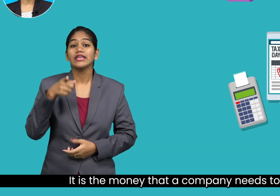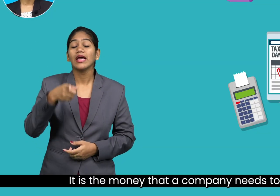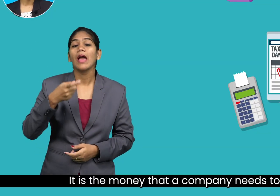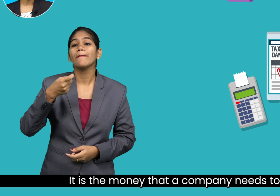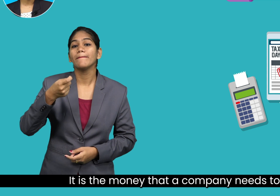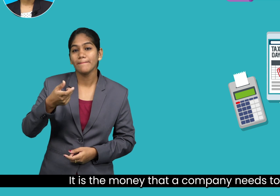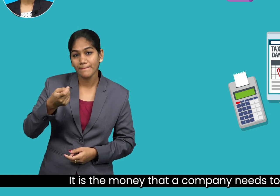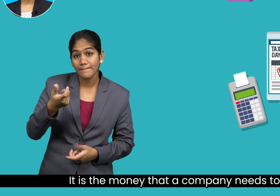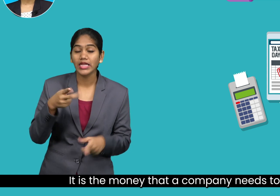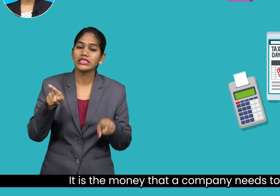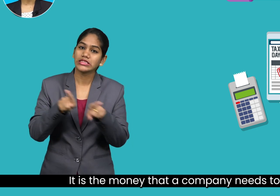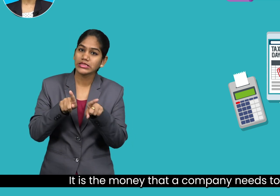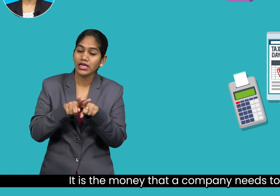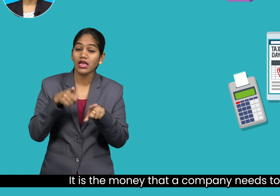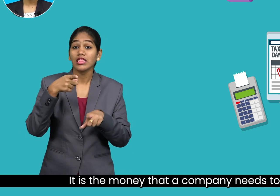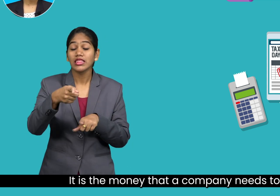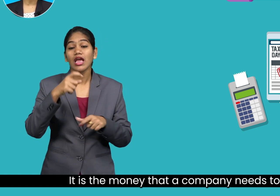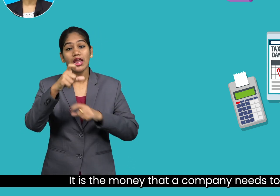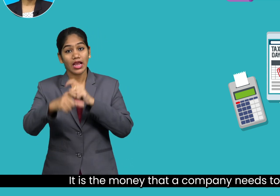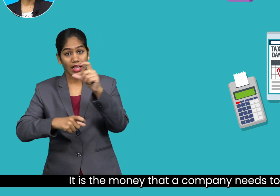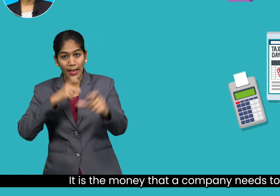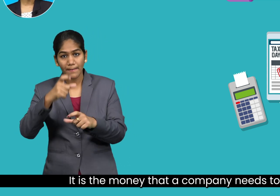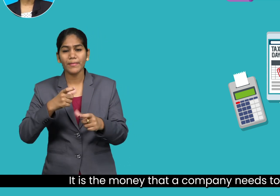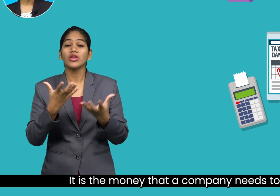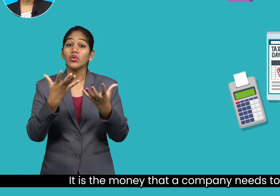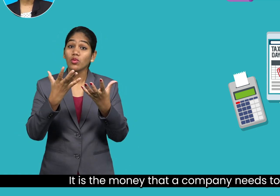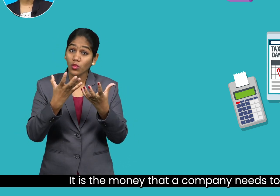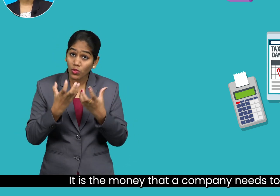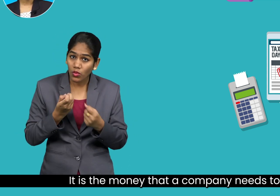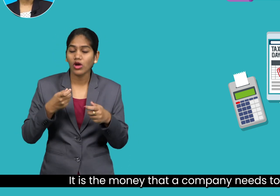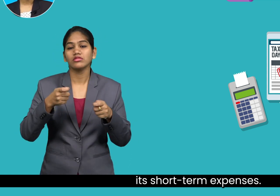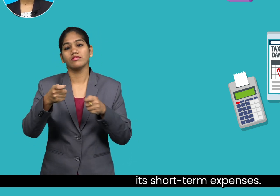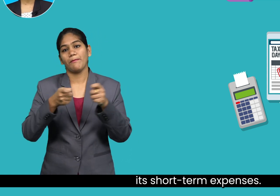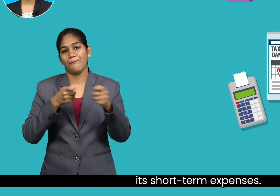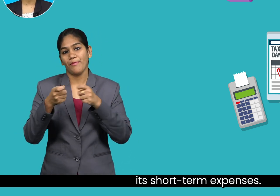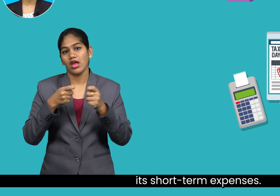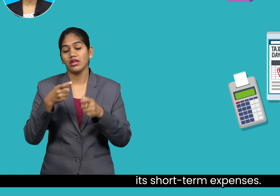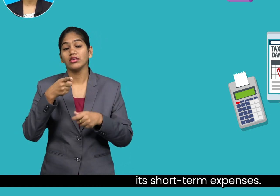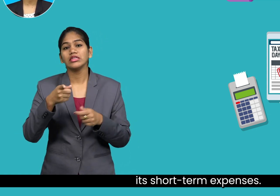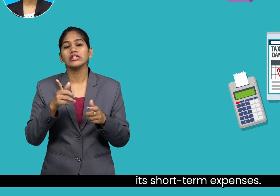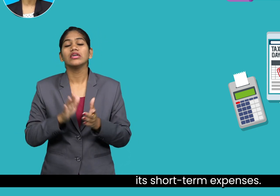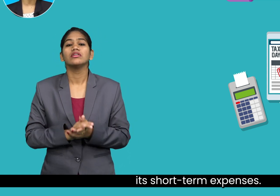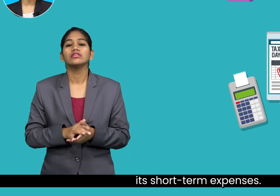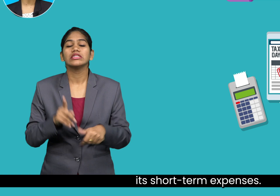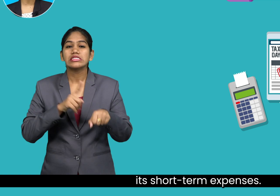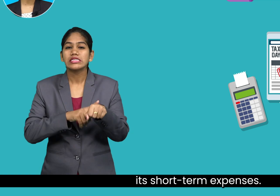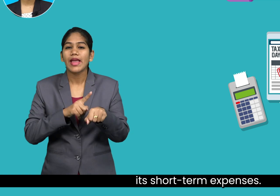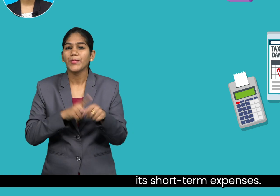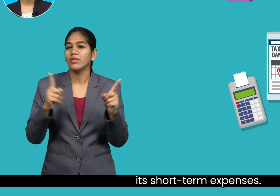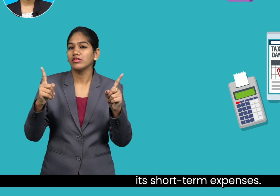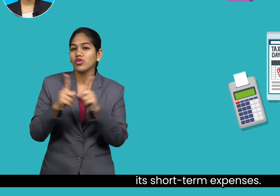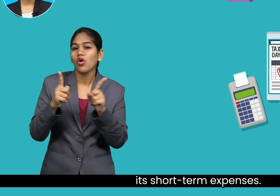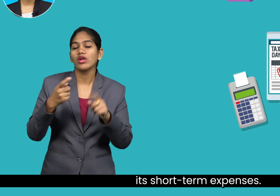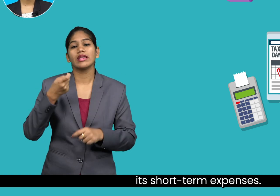It is the money that a company needs to manage its short-term expenses.